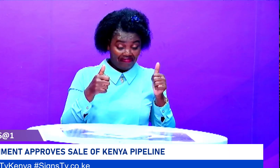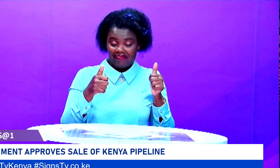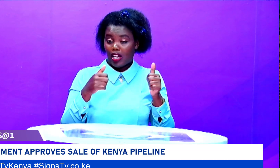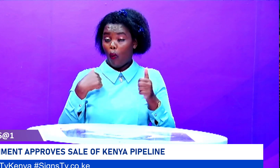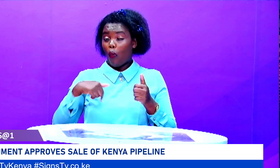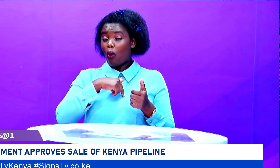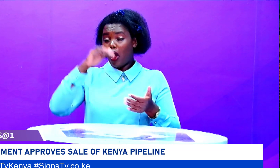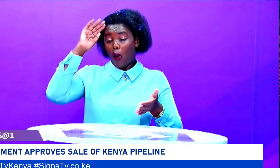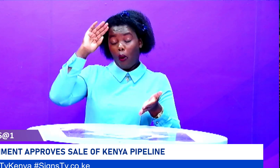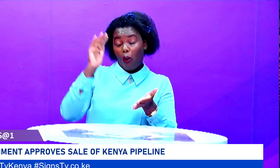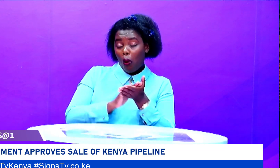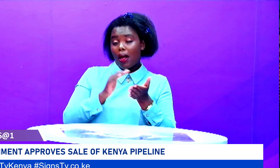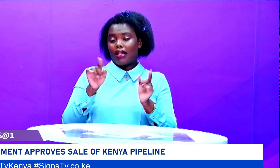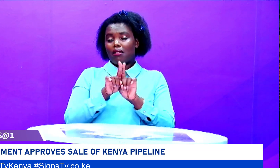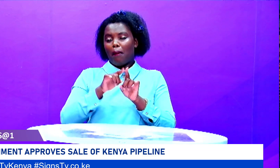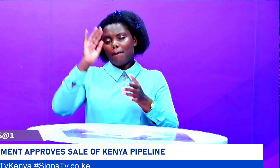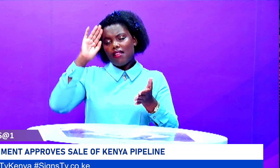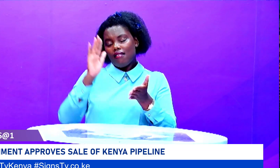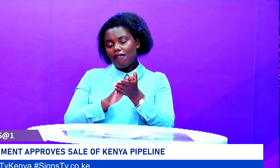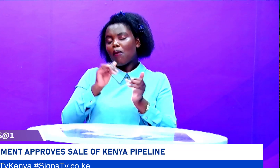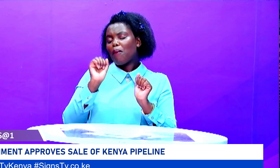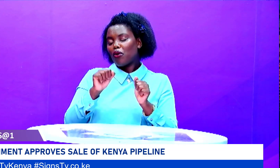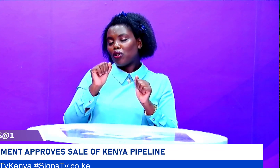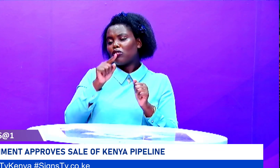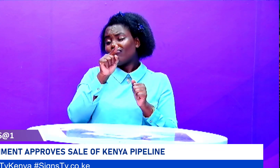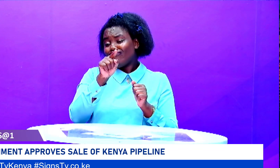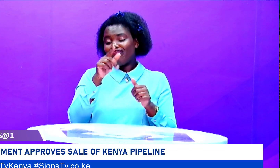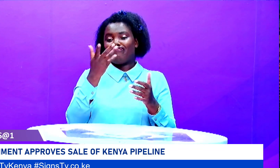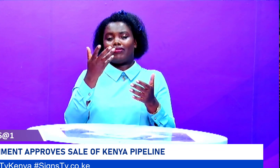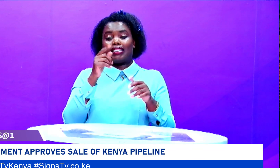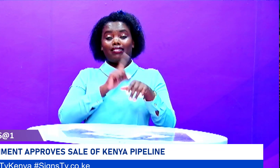these innovations success. We hope and believe that this can be possible,